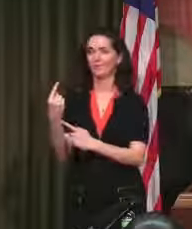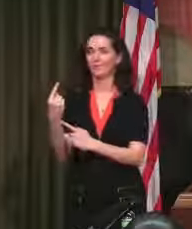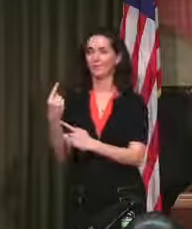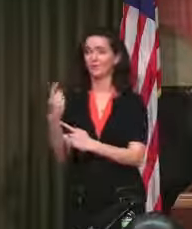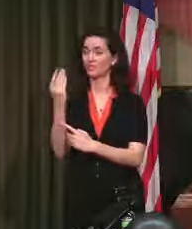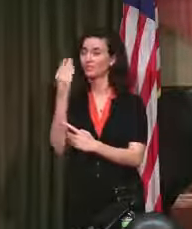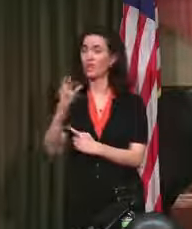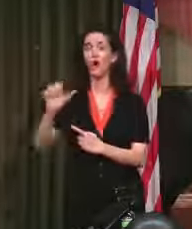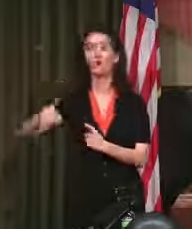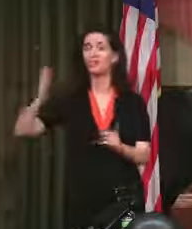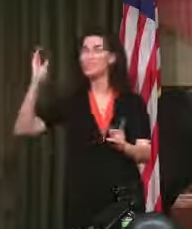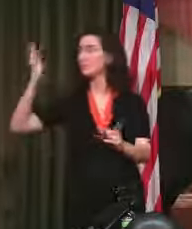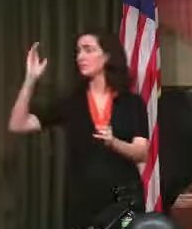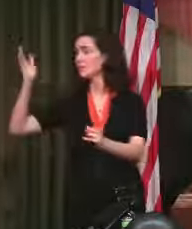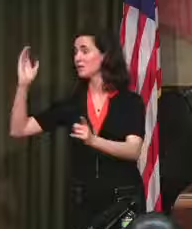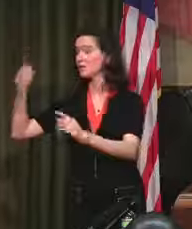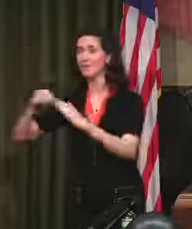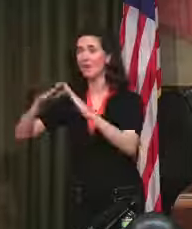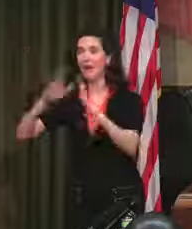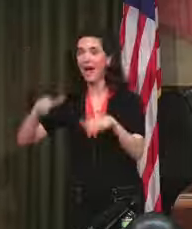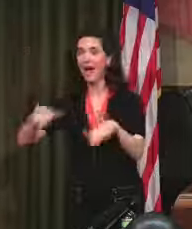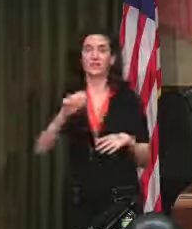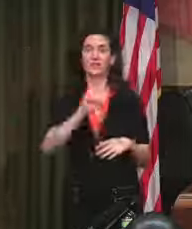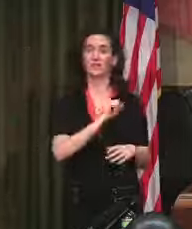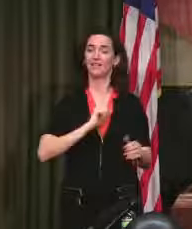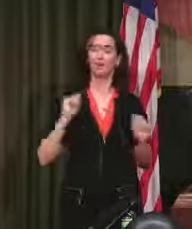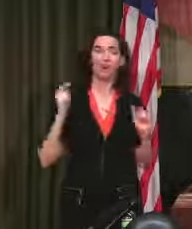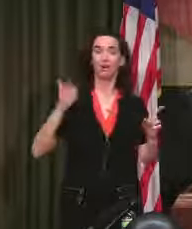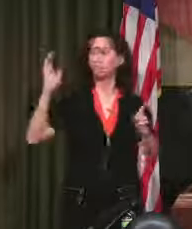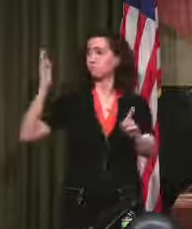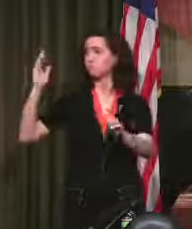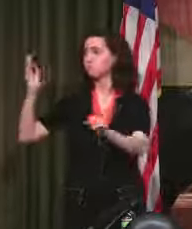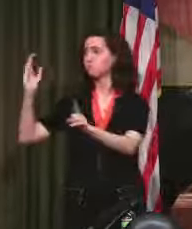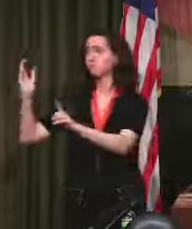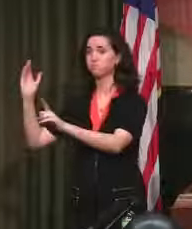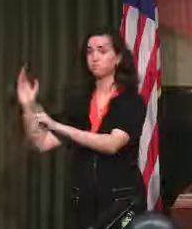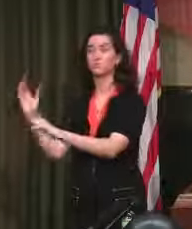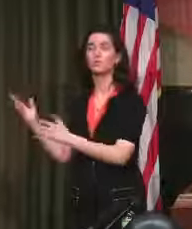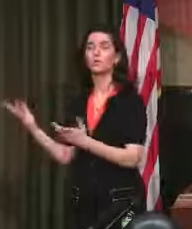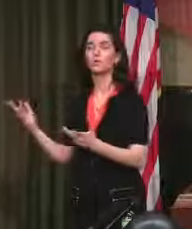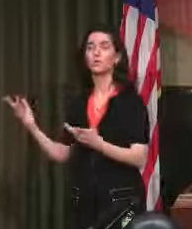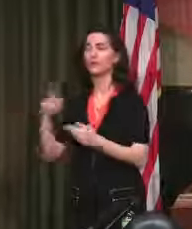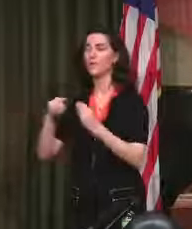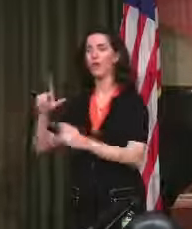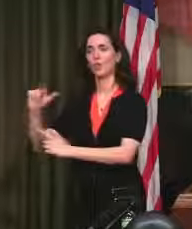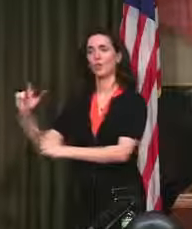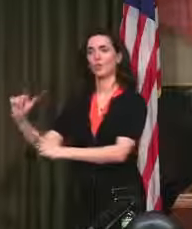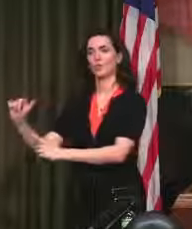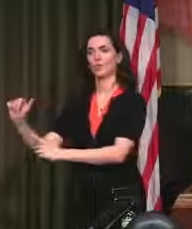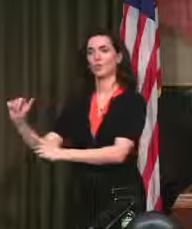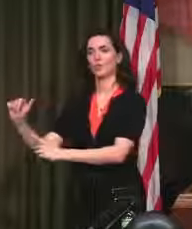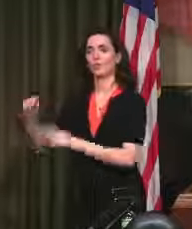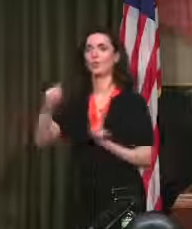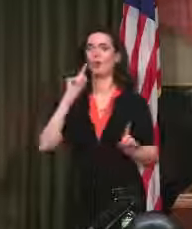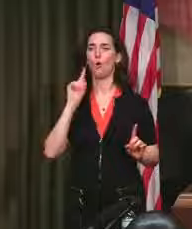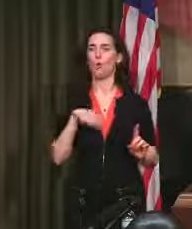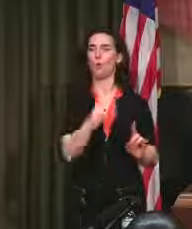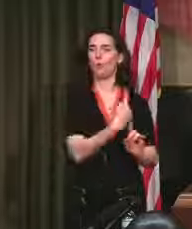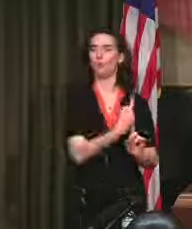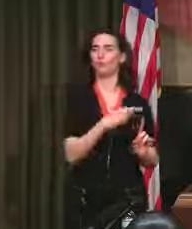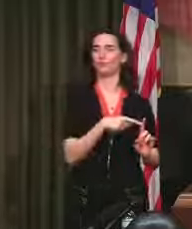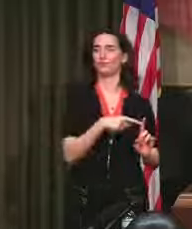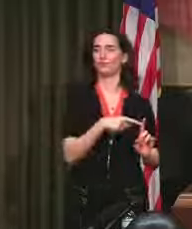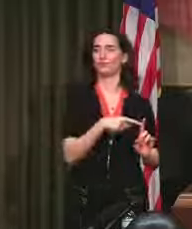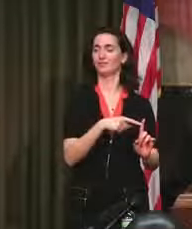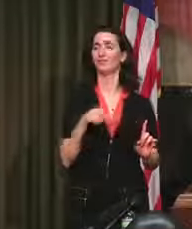Every other speech in the House and in the Senate was about Louisiana. It was